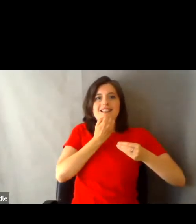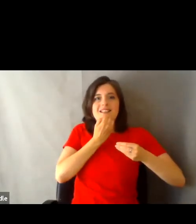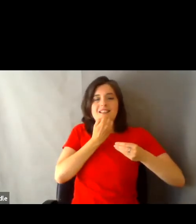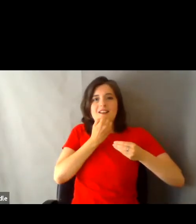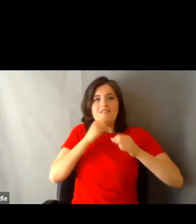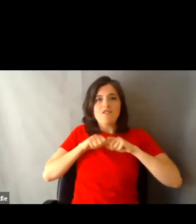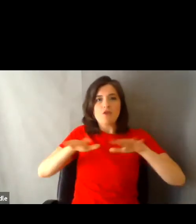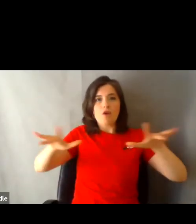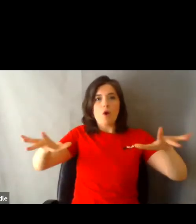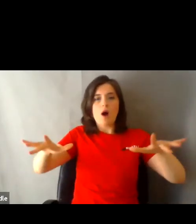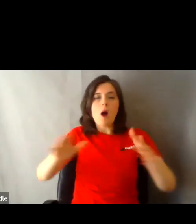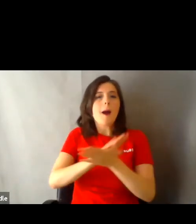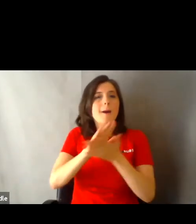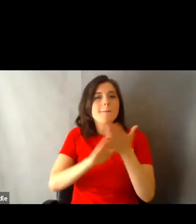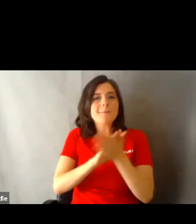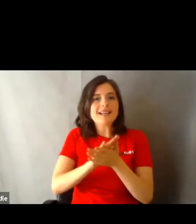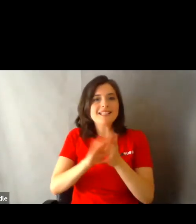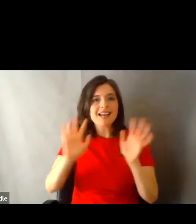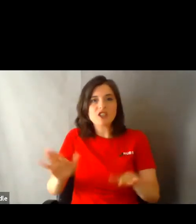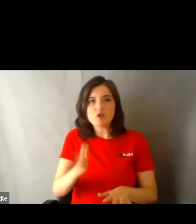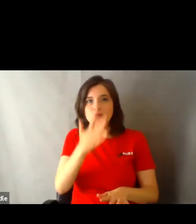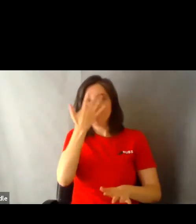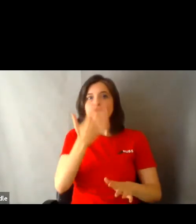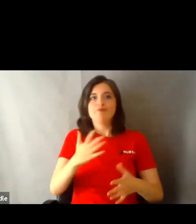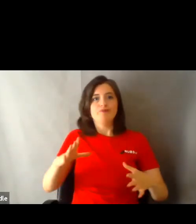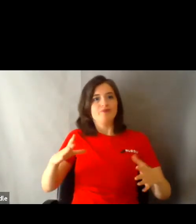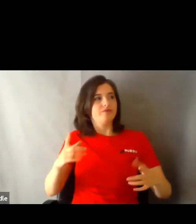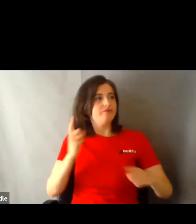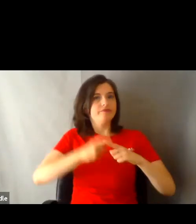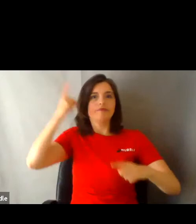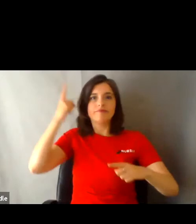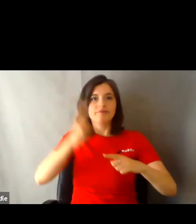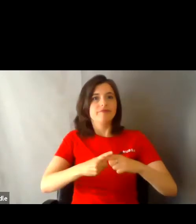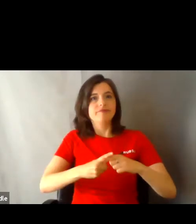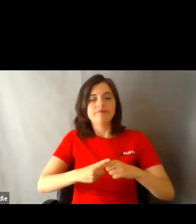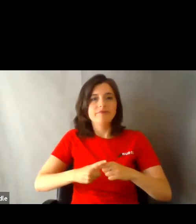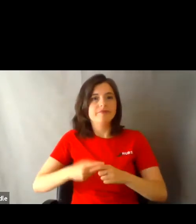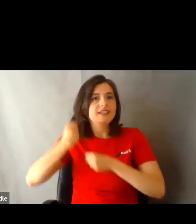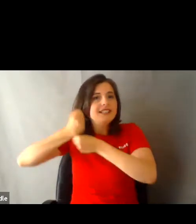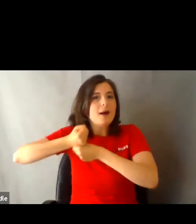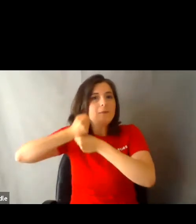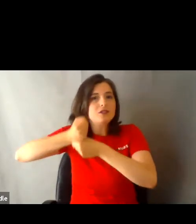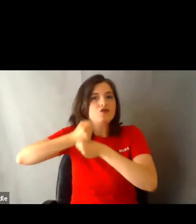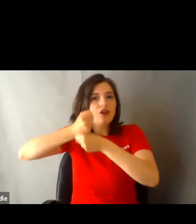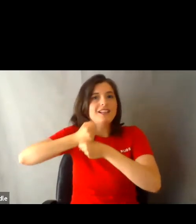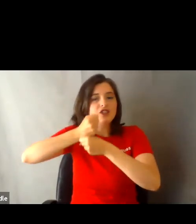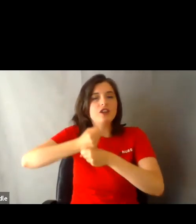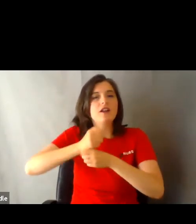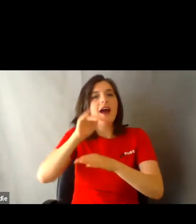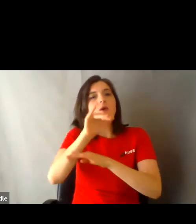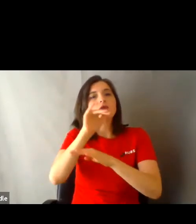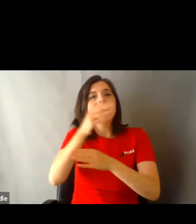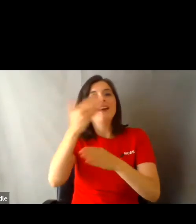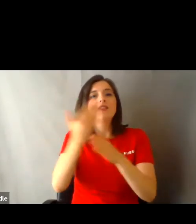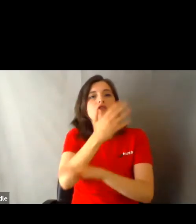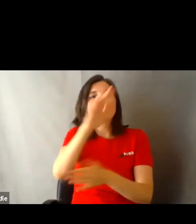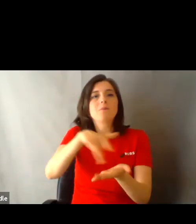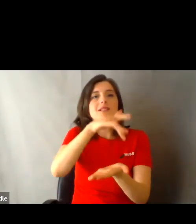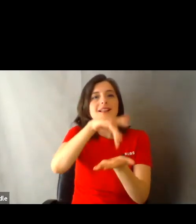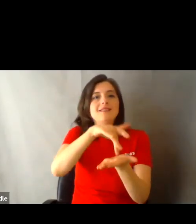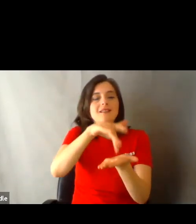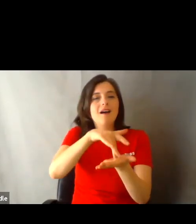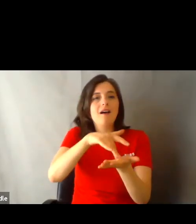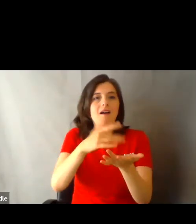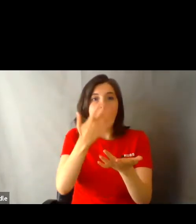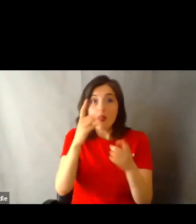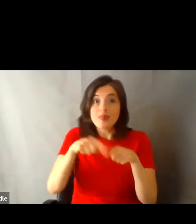an impromptu demonstration outside the job centre on the day the rollout began. And we